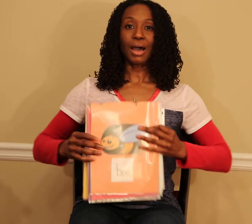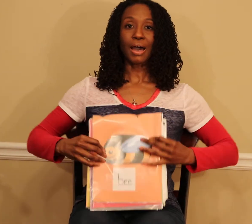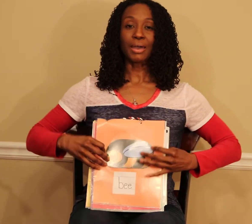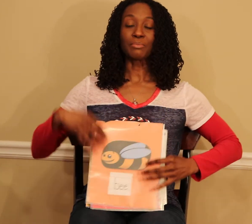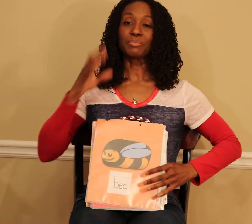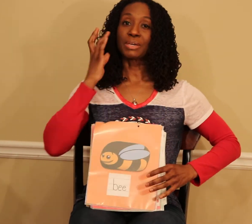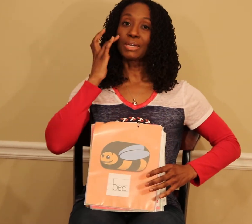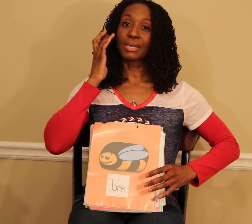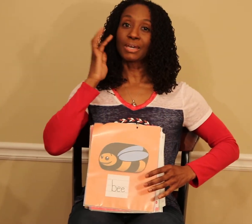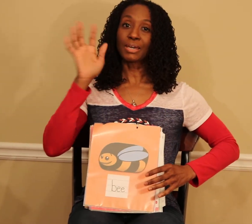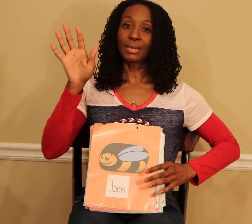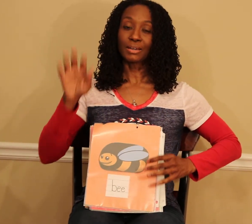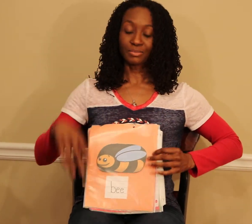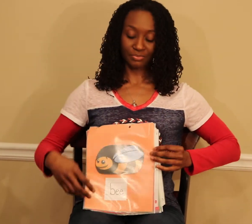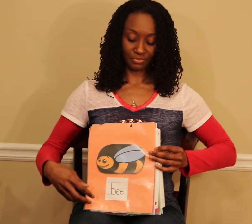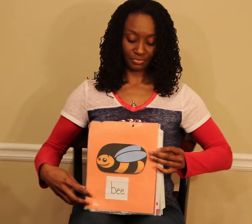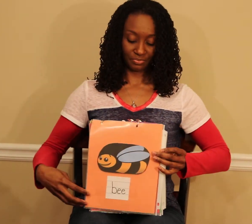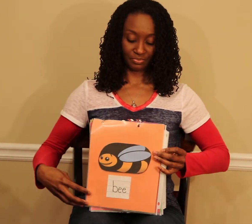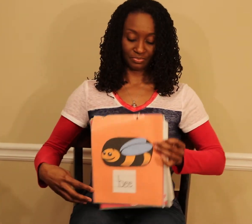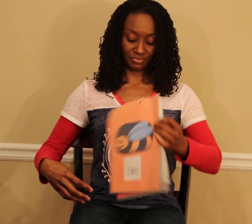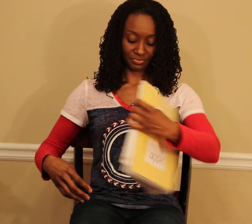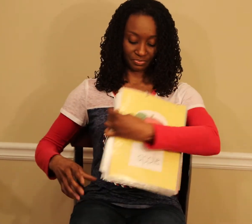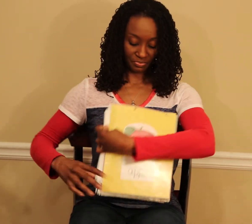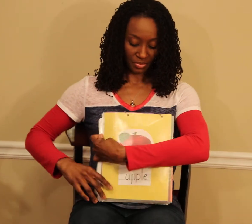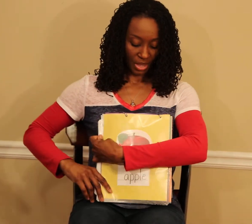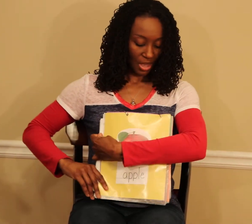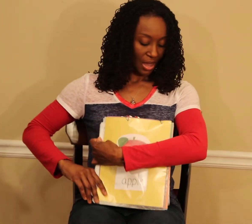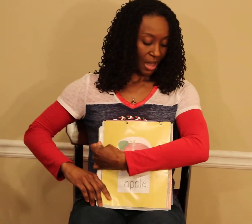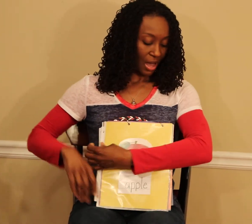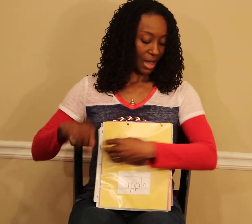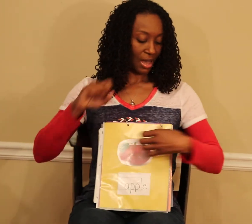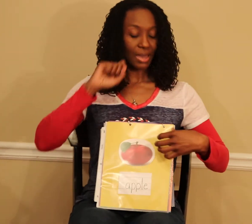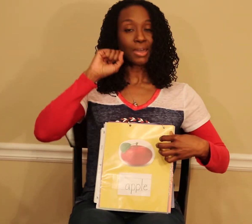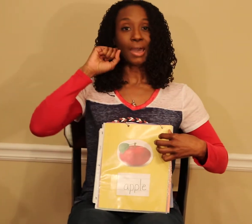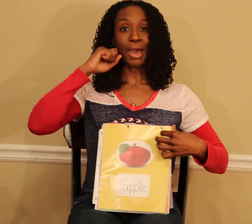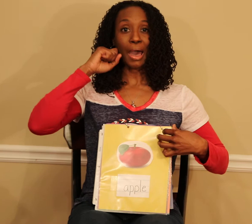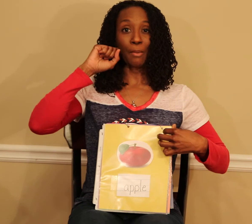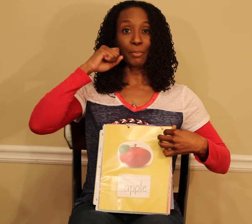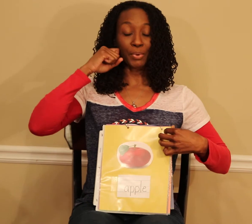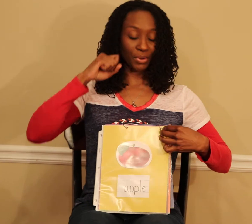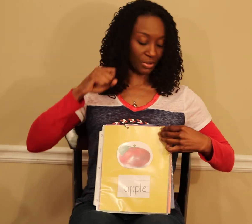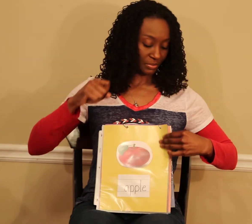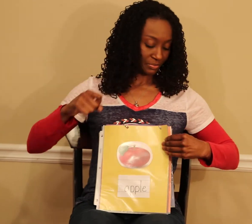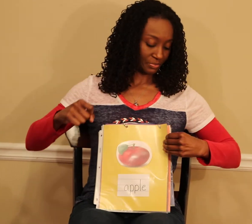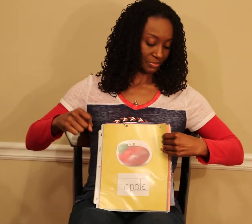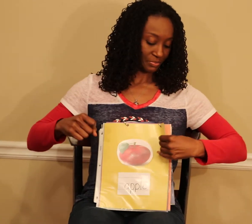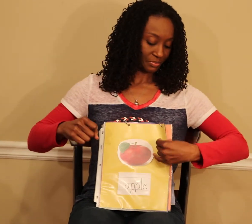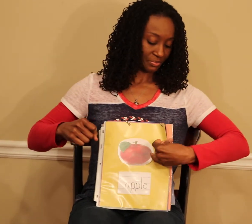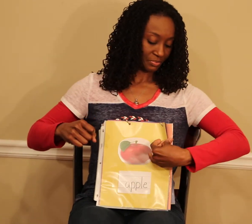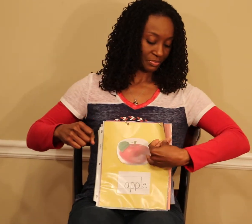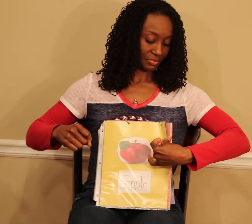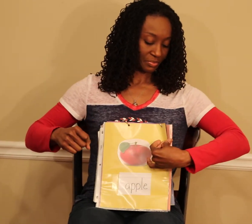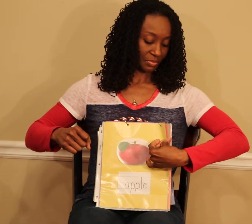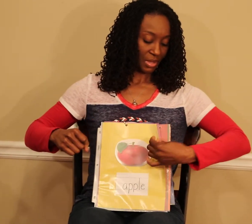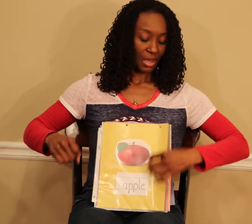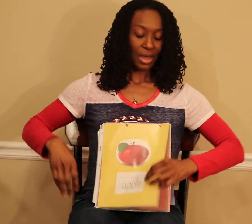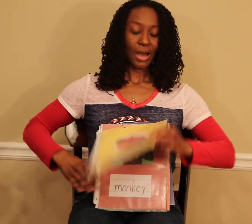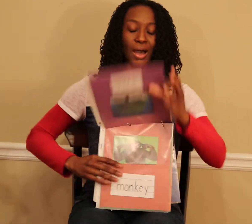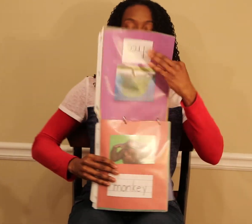baby. Hi, bee. Hi, bee. Hi, apple. Hi, apple.